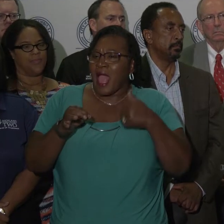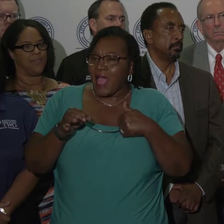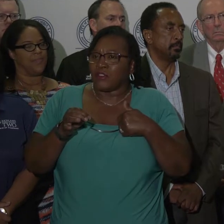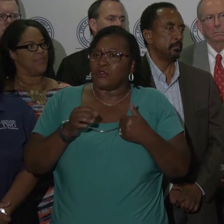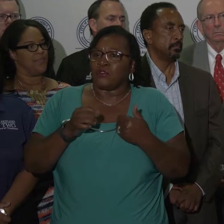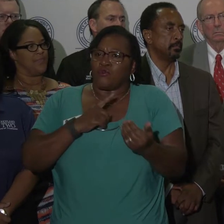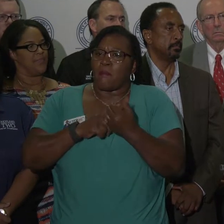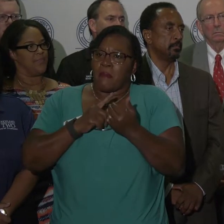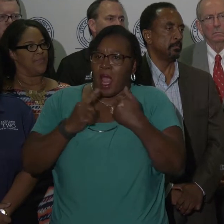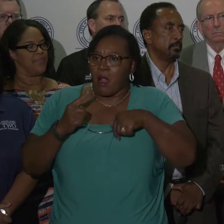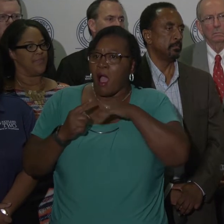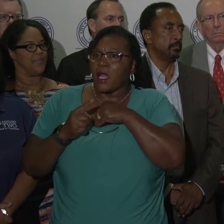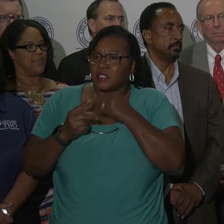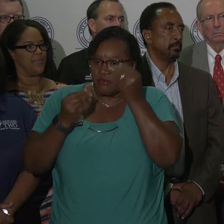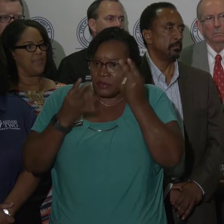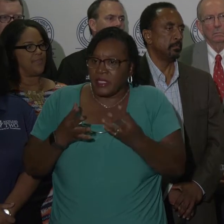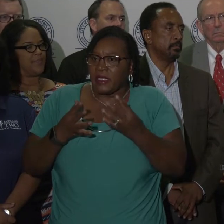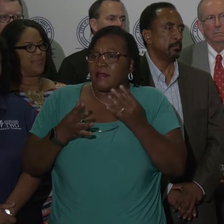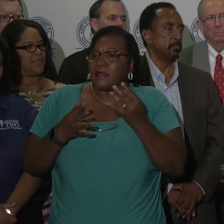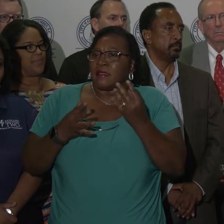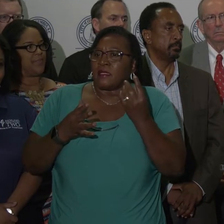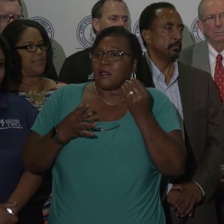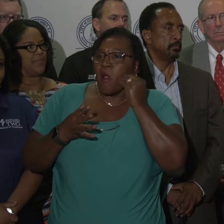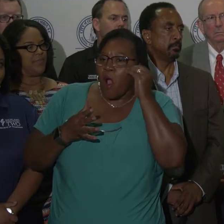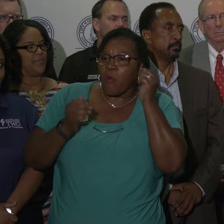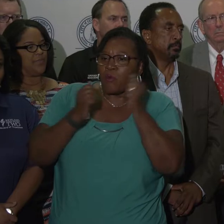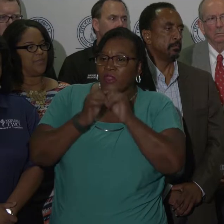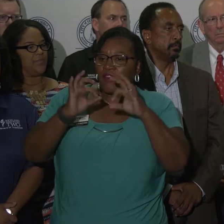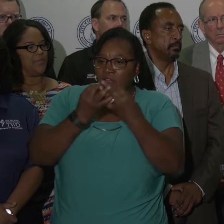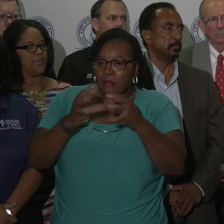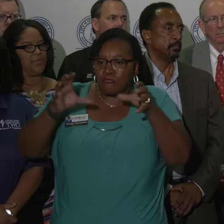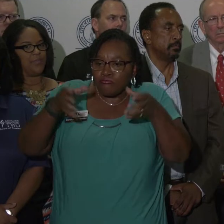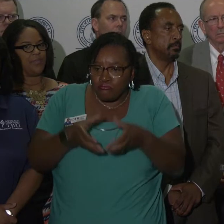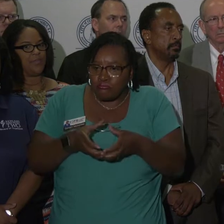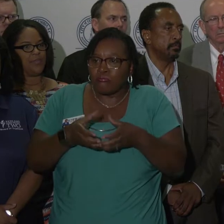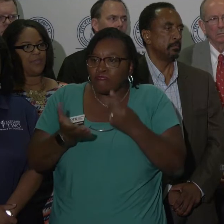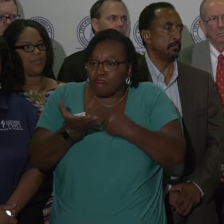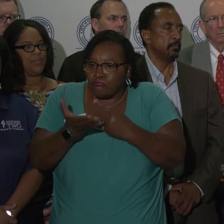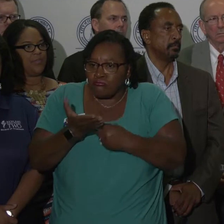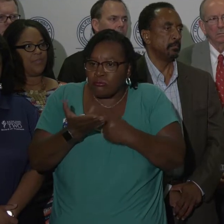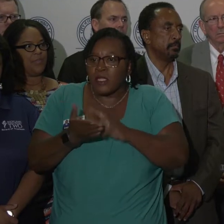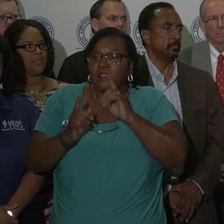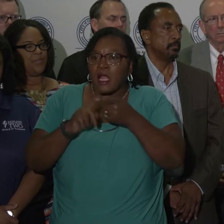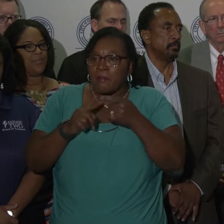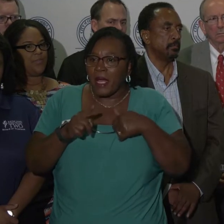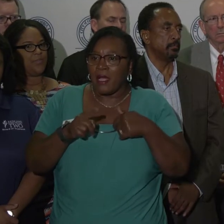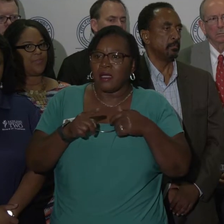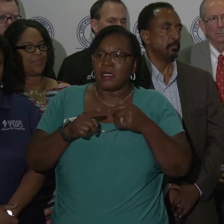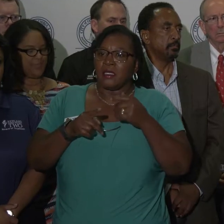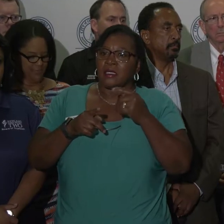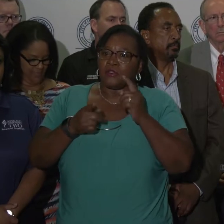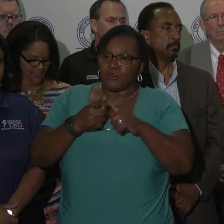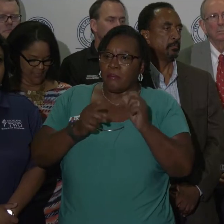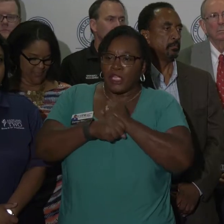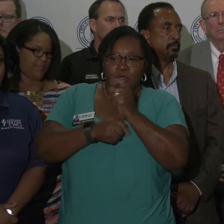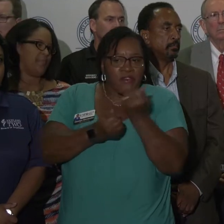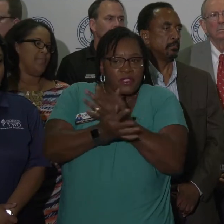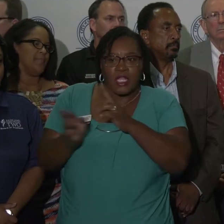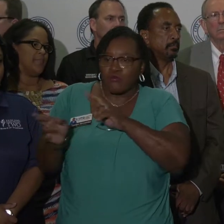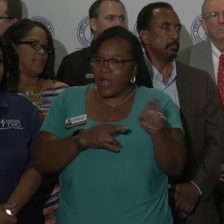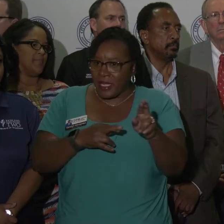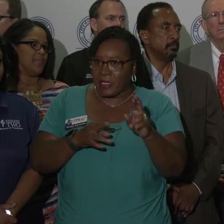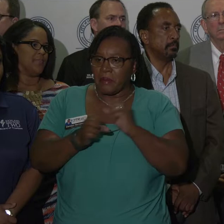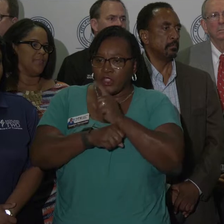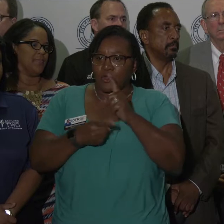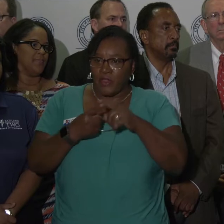refresher class at home with your family this evening, making sure we're crossing our T's and dotting our I's to make sure we all come